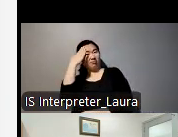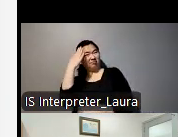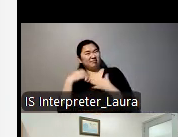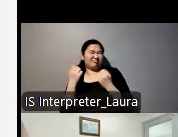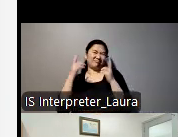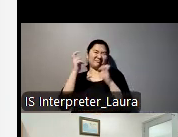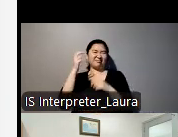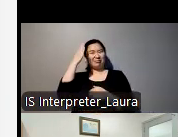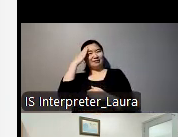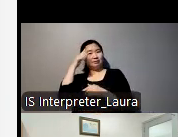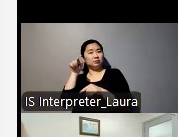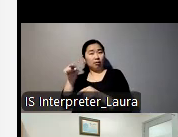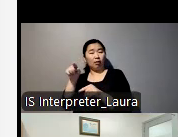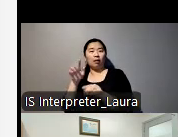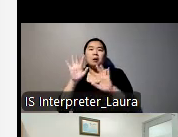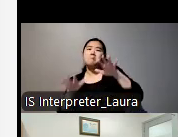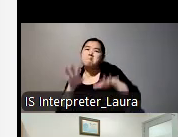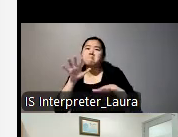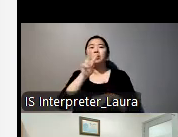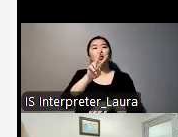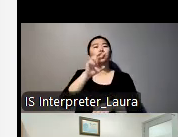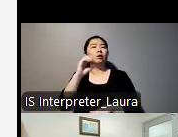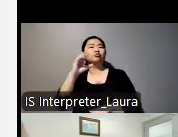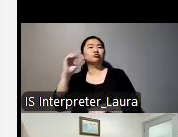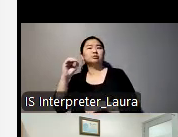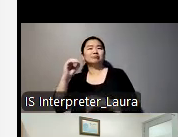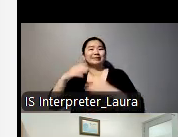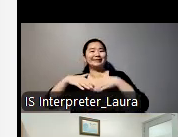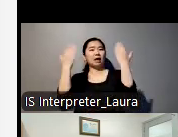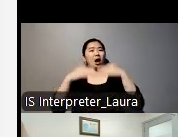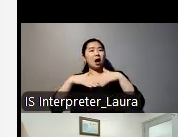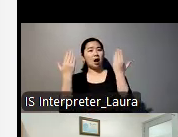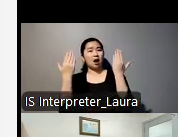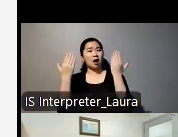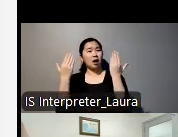The Mental Health Act of Korea had been enforced from